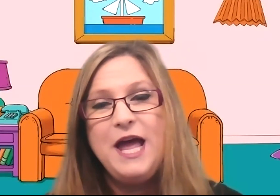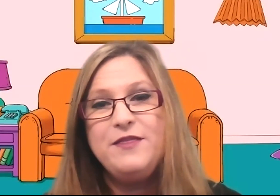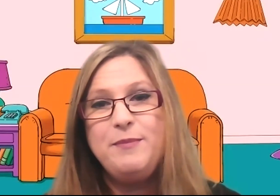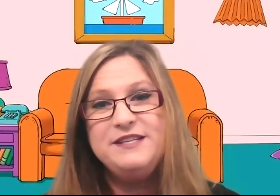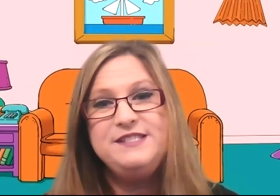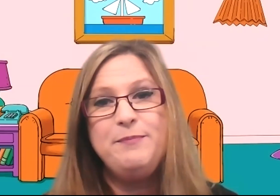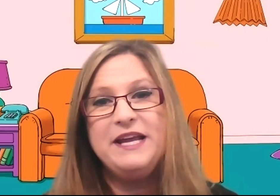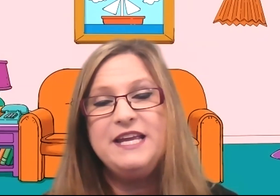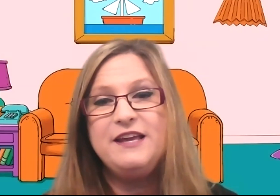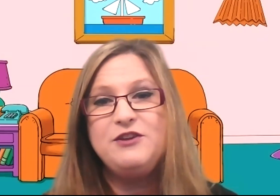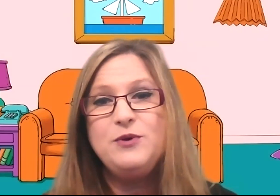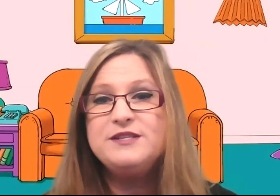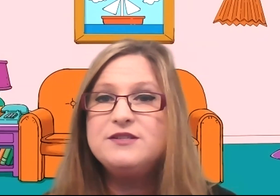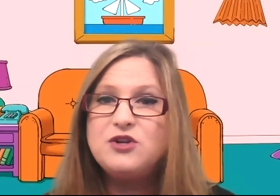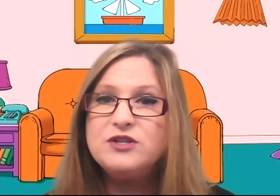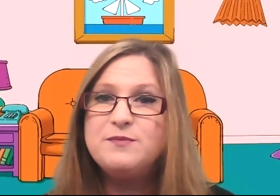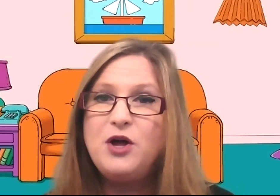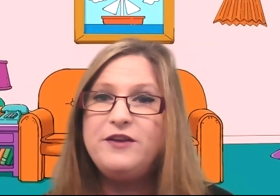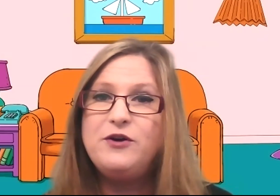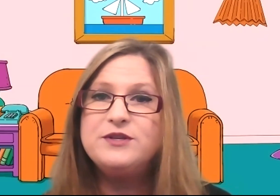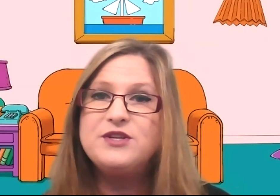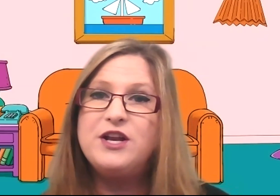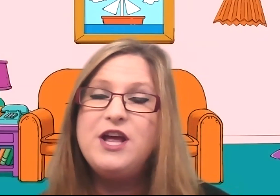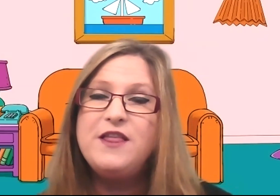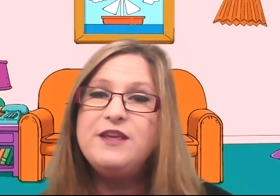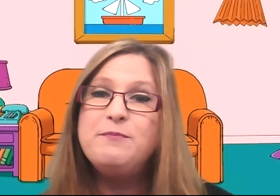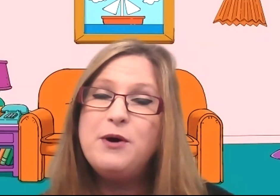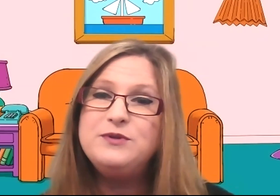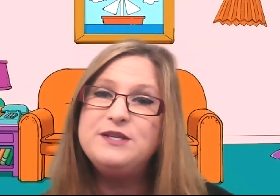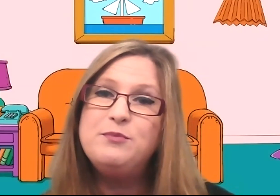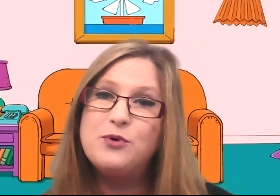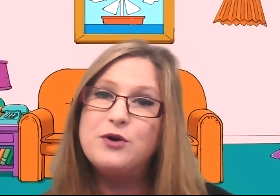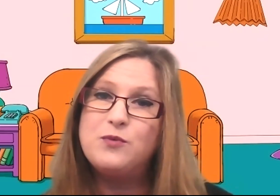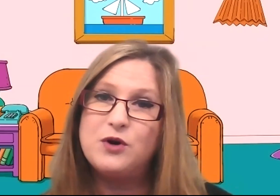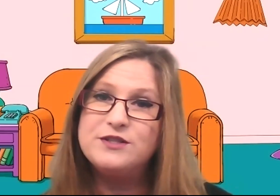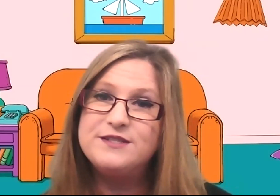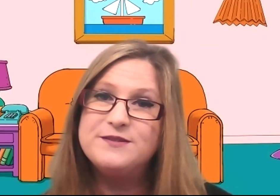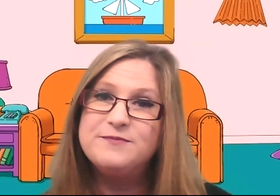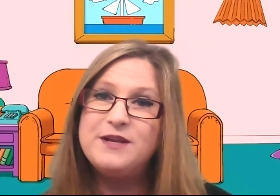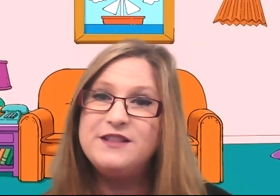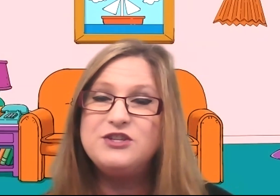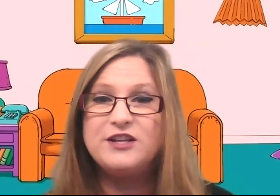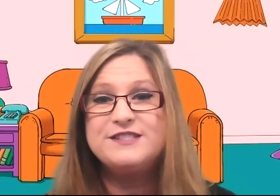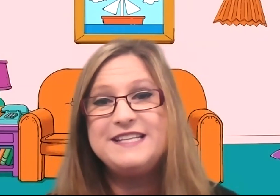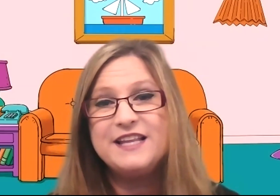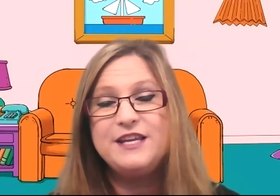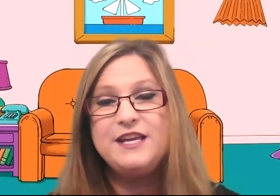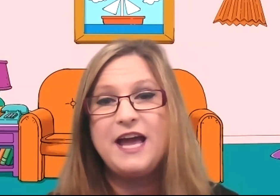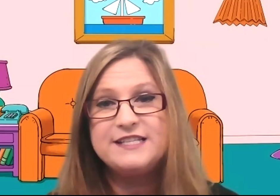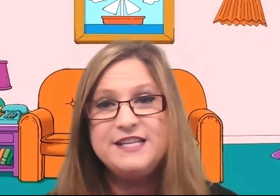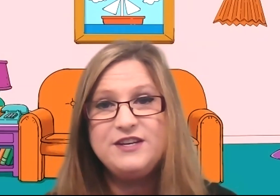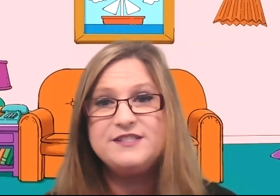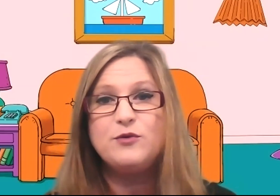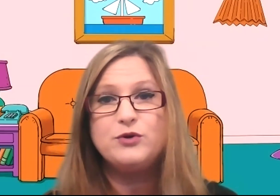So the best tip I can give you is to start small and focus on the most important words in the child's